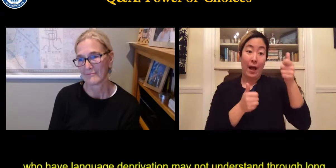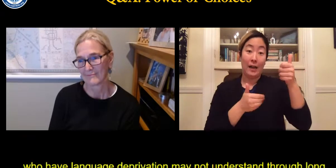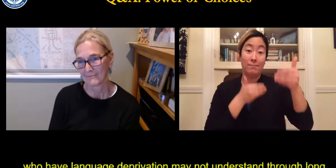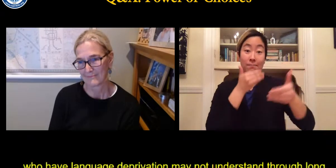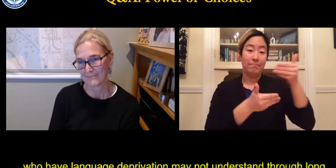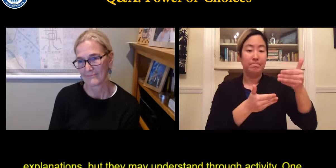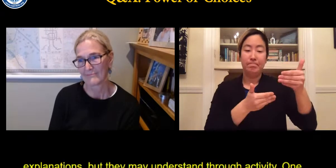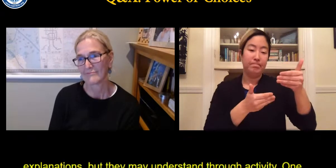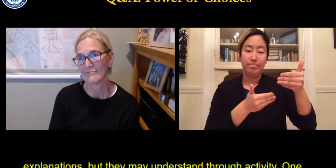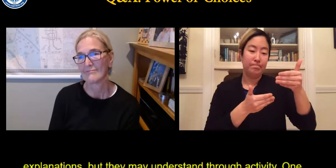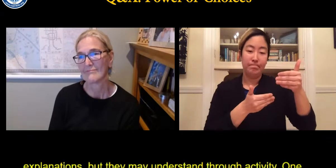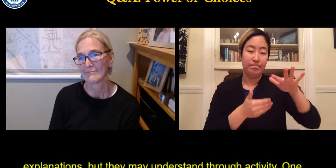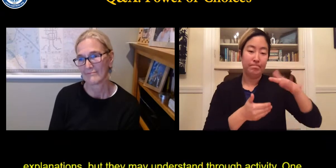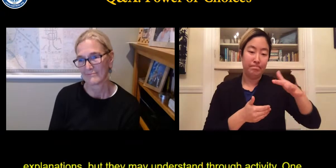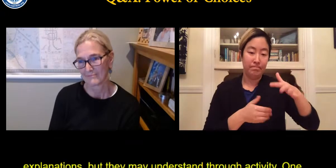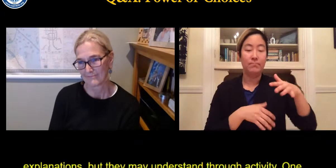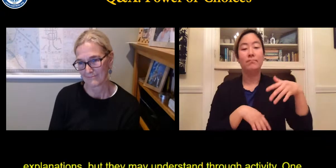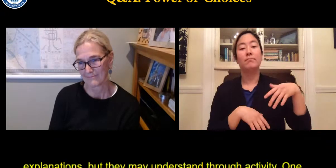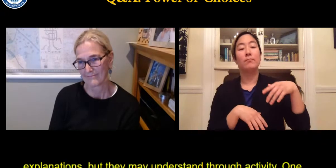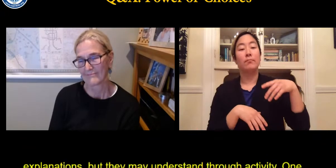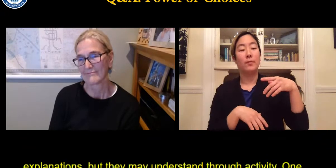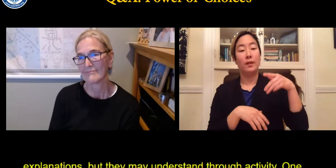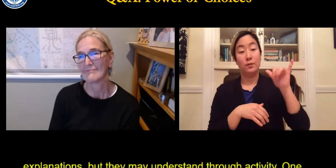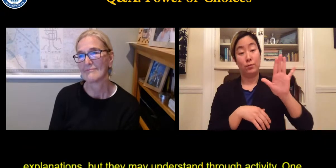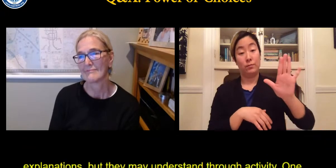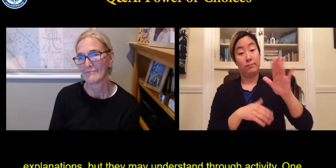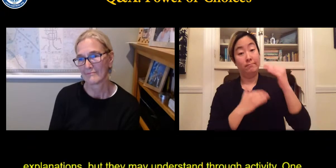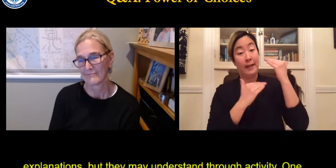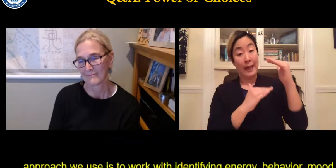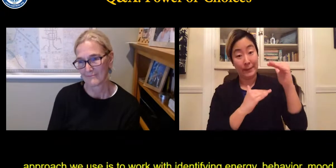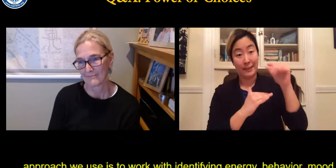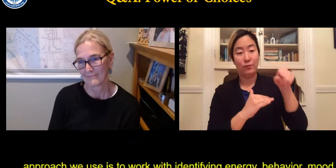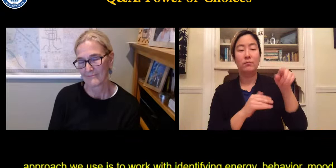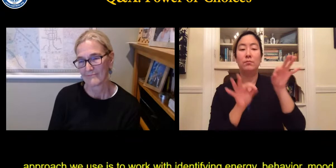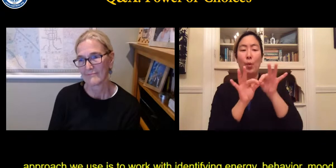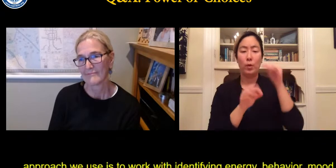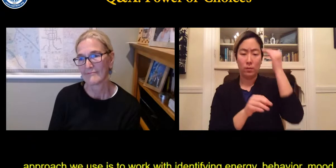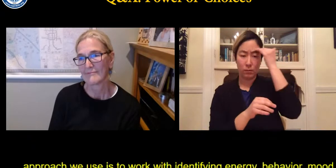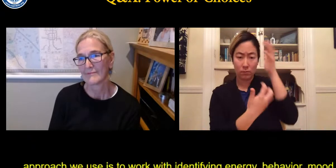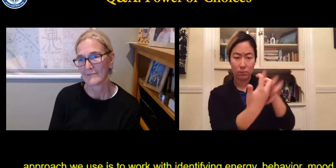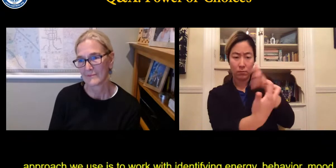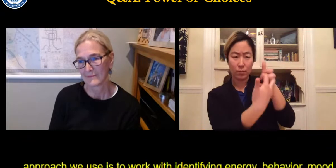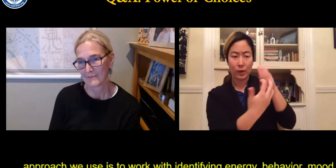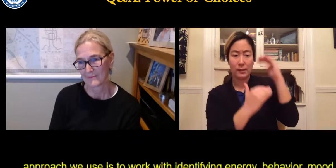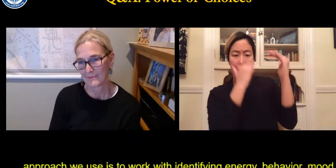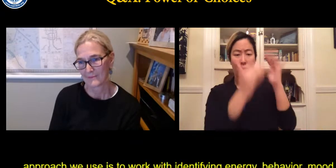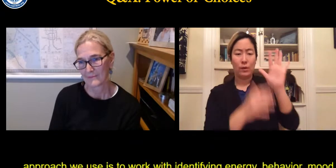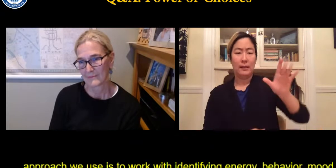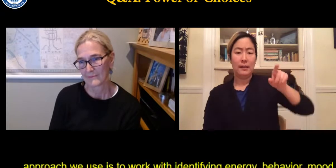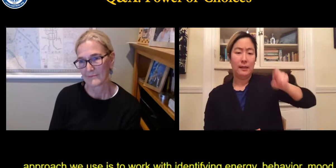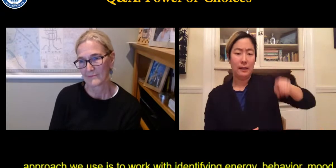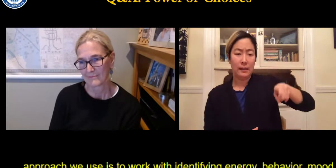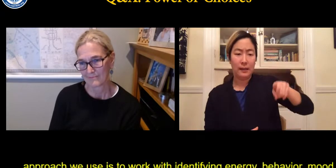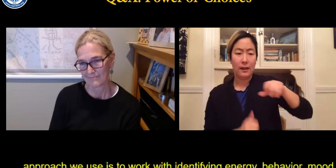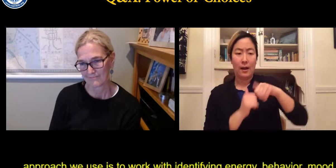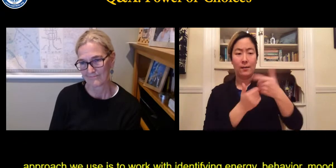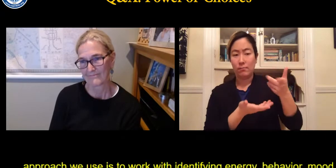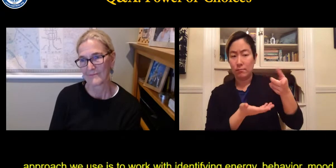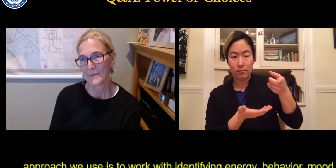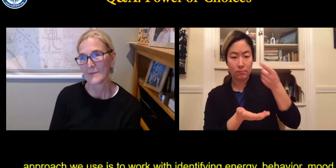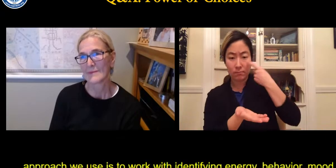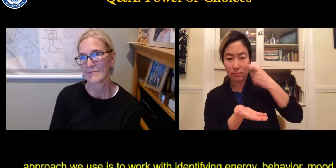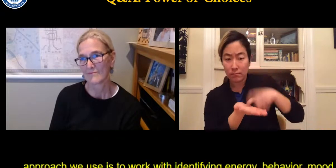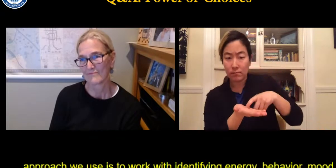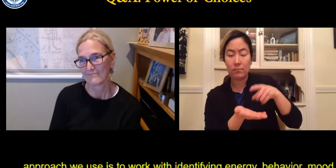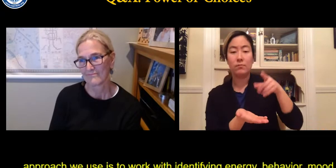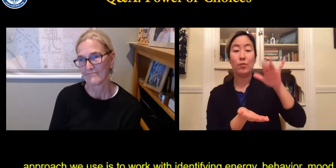deprivation, it's a lot tougher because their learning capacity is not as adept as it was. But